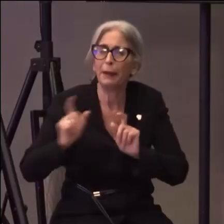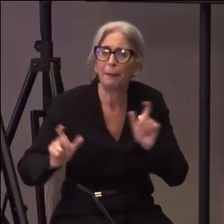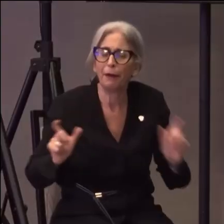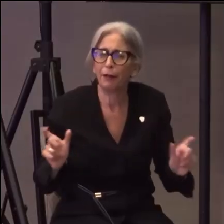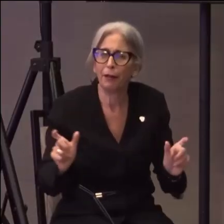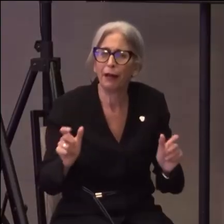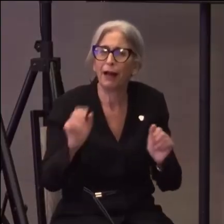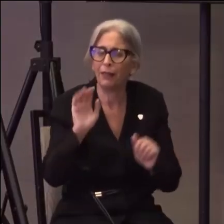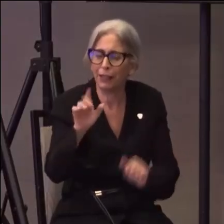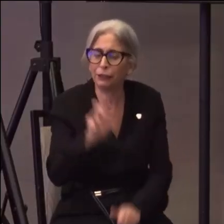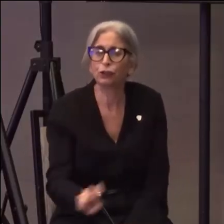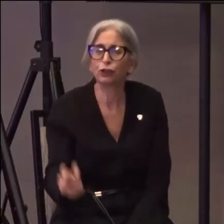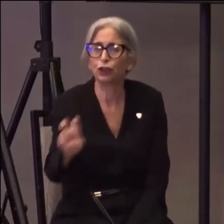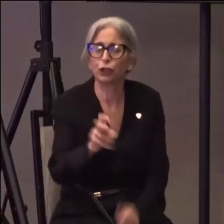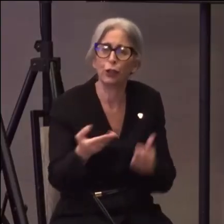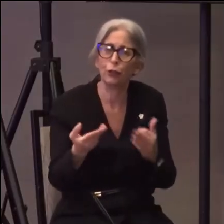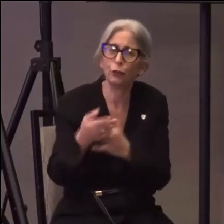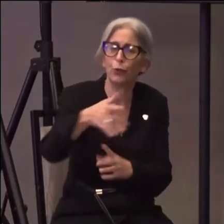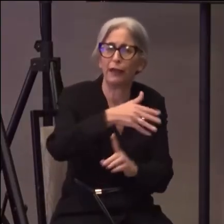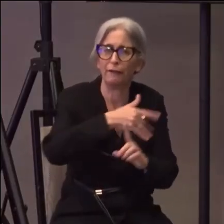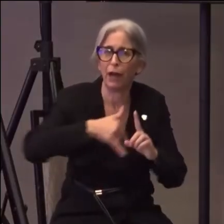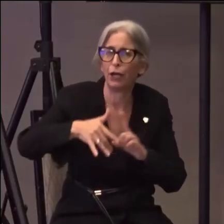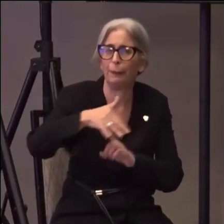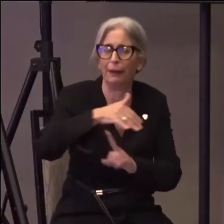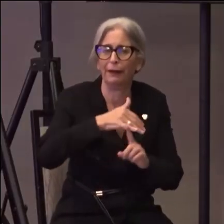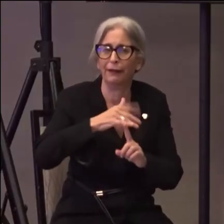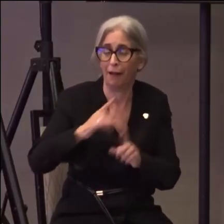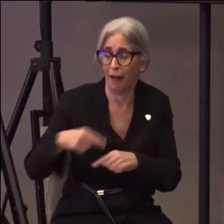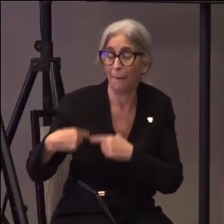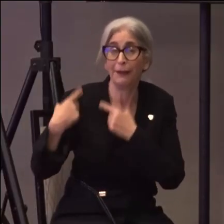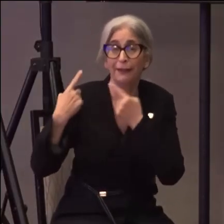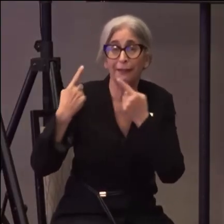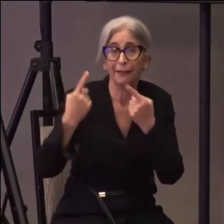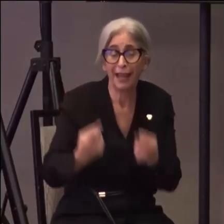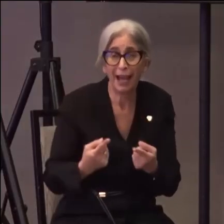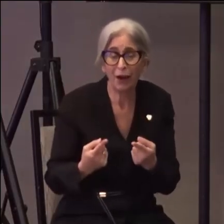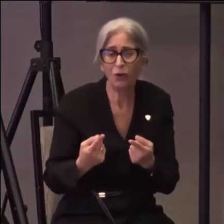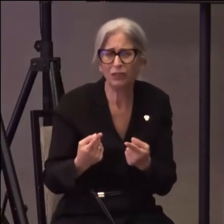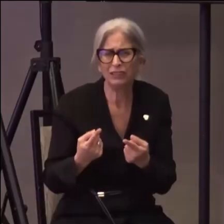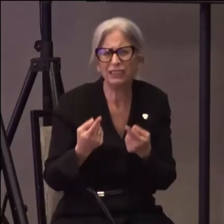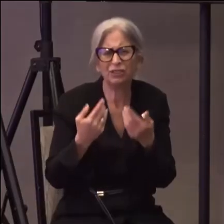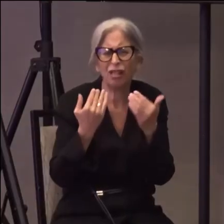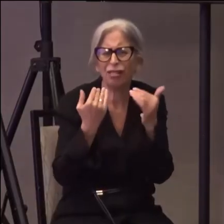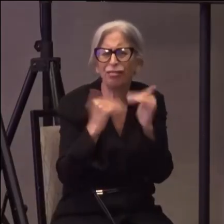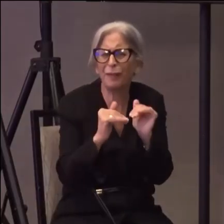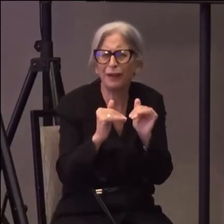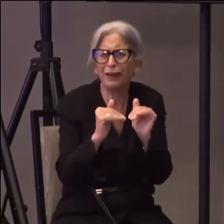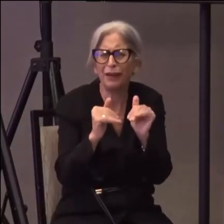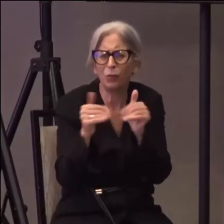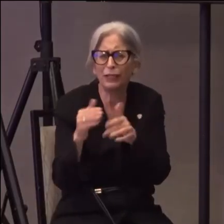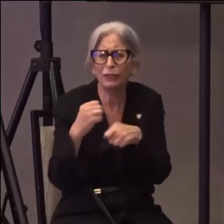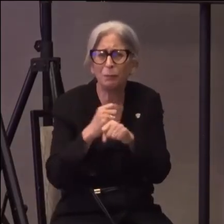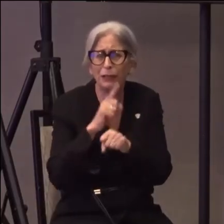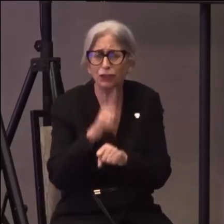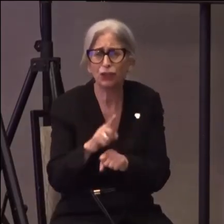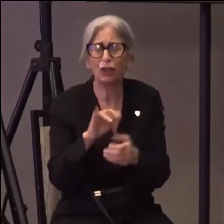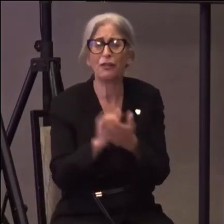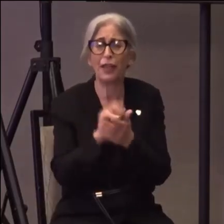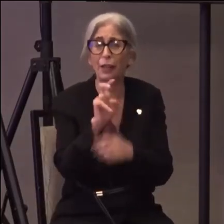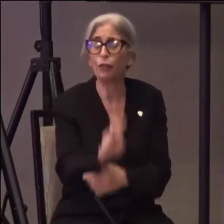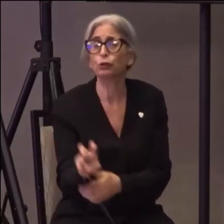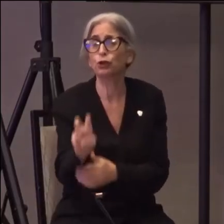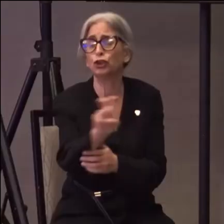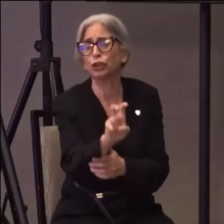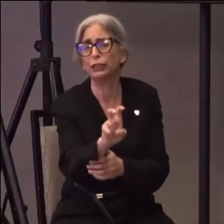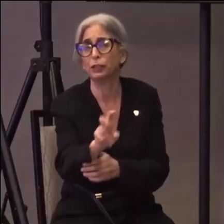taking journeys through these environments. But up until now, there were very few ways to ensure that